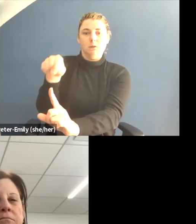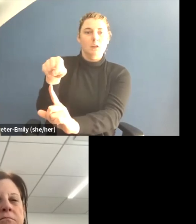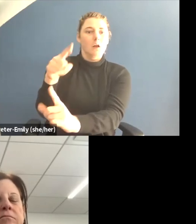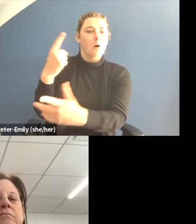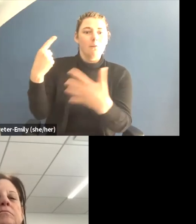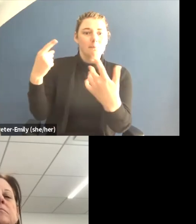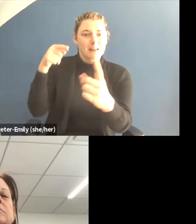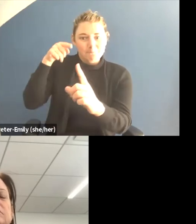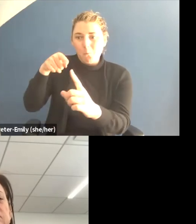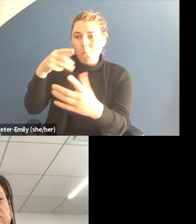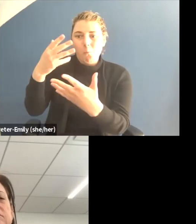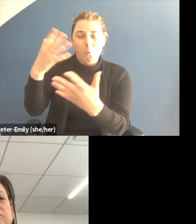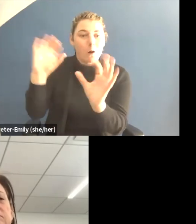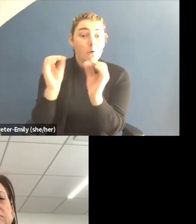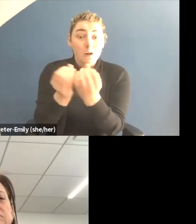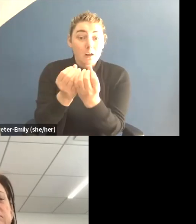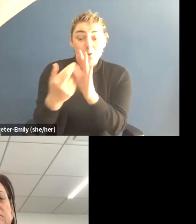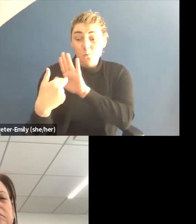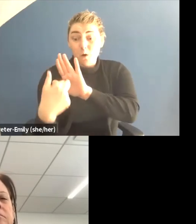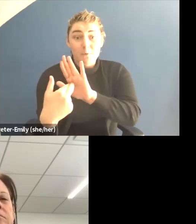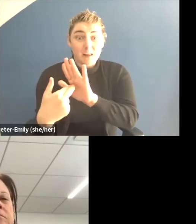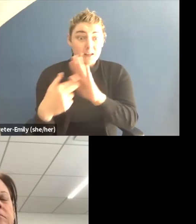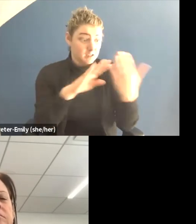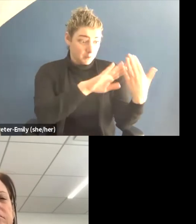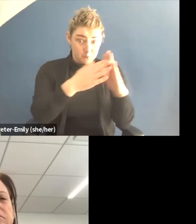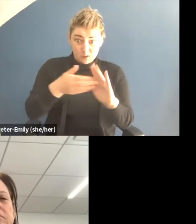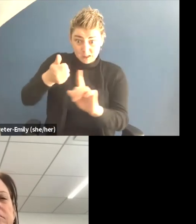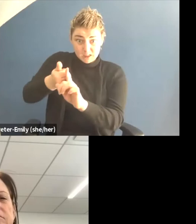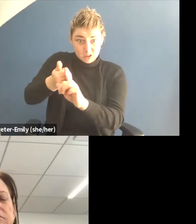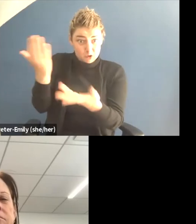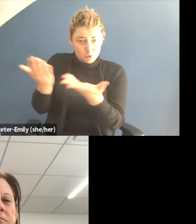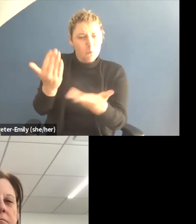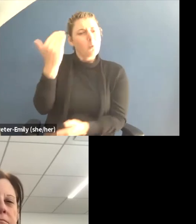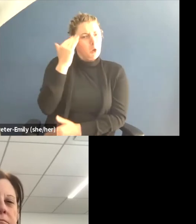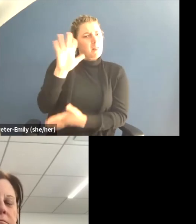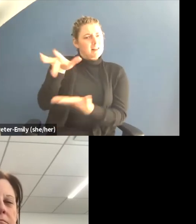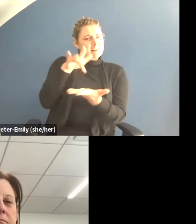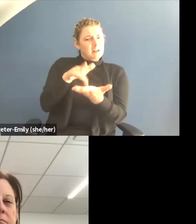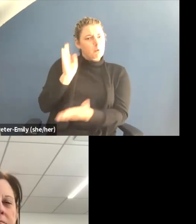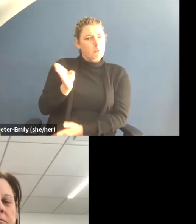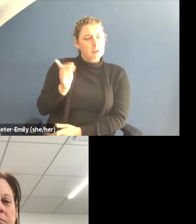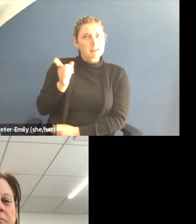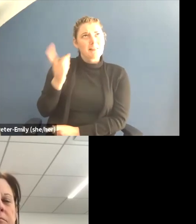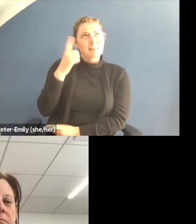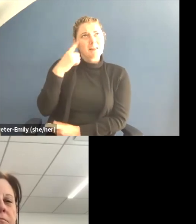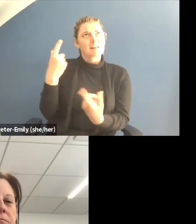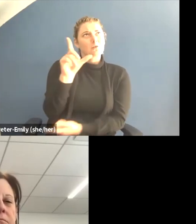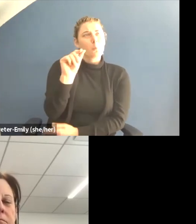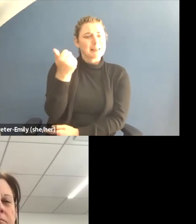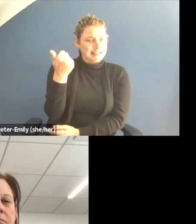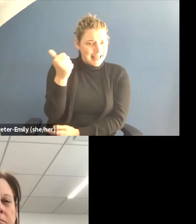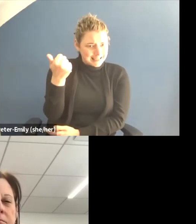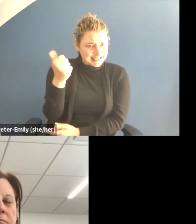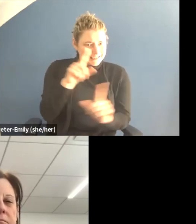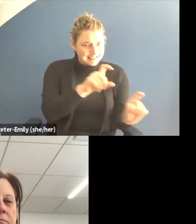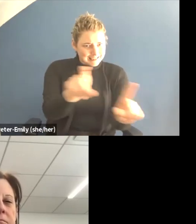do in terms of representing the community it served. We know that Central Brooklyn, as of the 2010 census, we know the